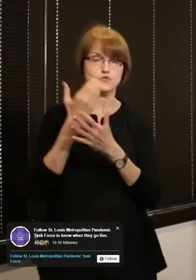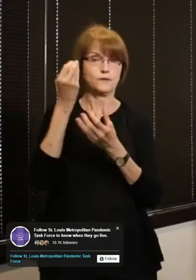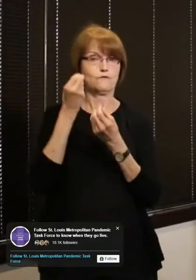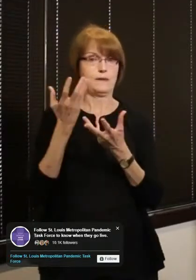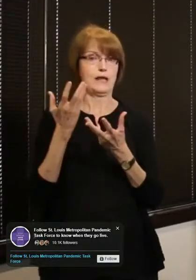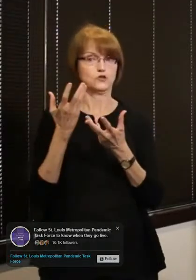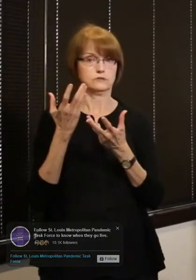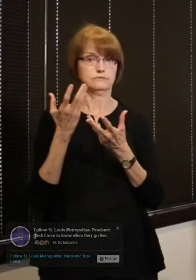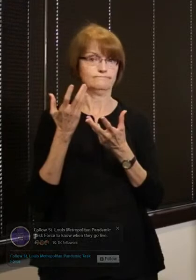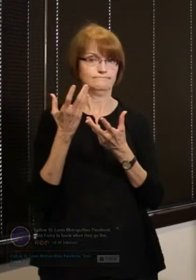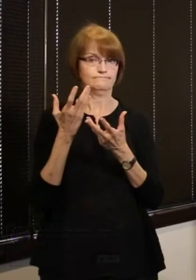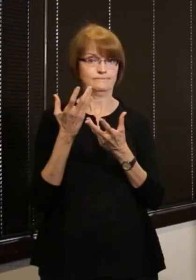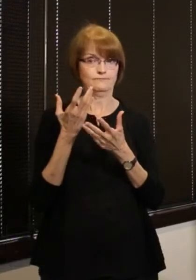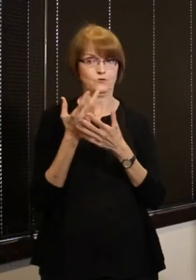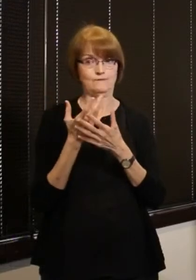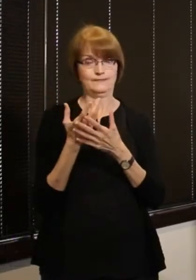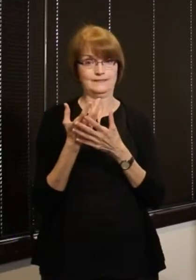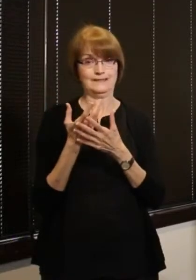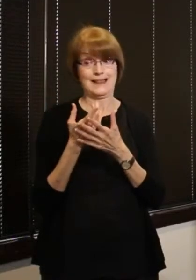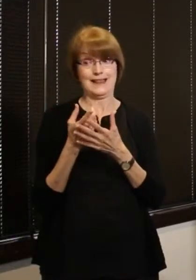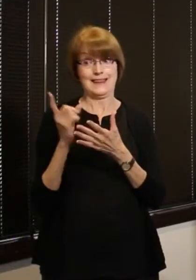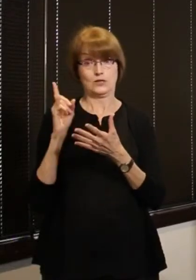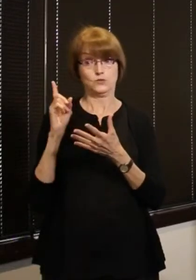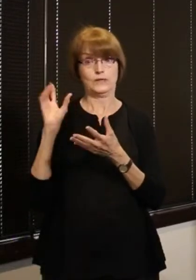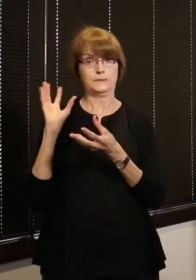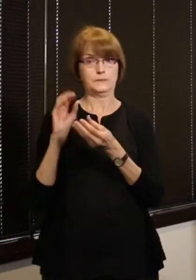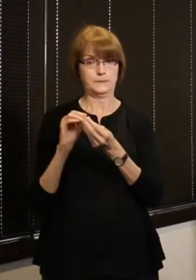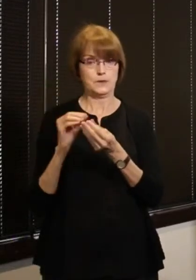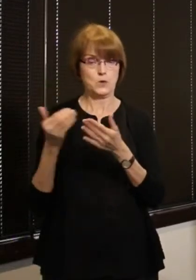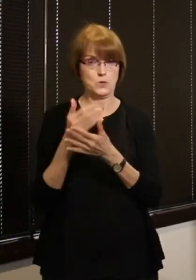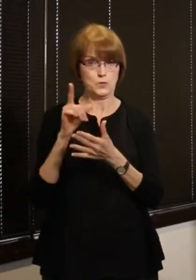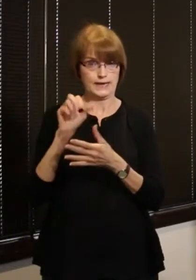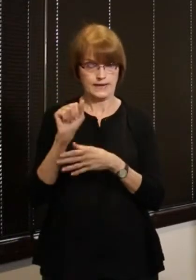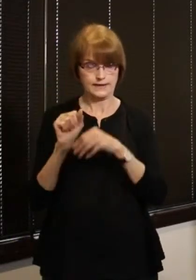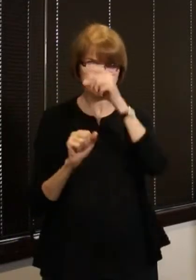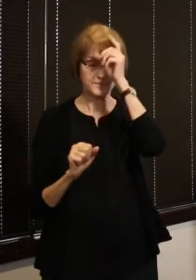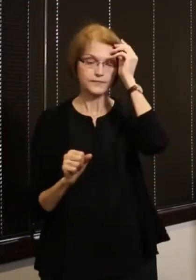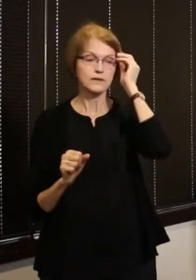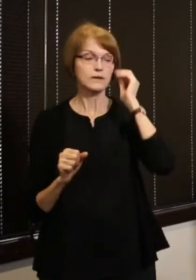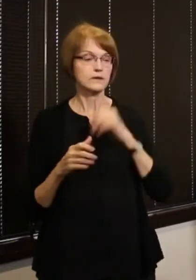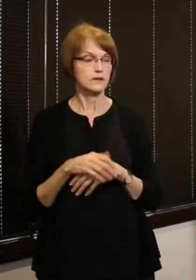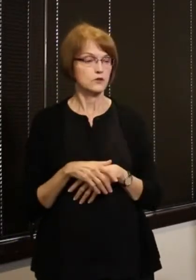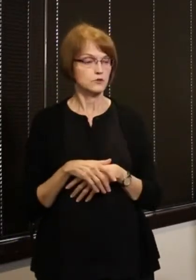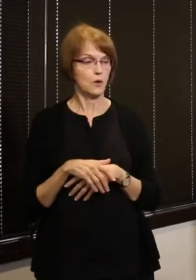for this past week. And one thing I did want to share with you on these data, so if you look at the